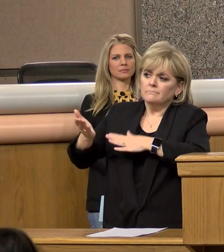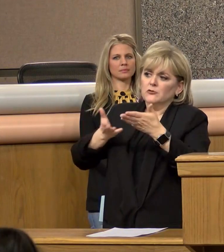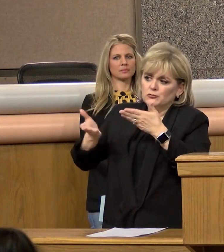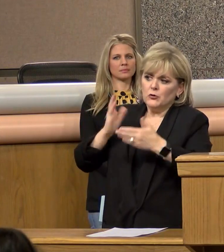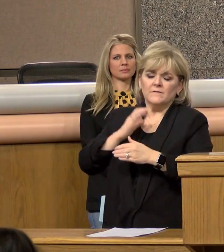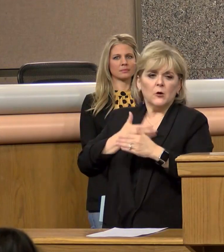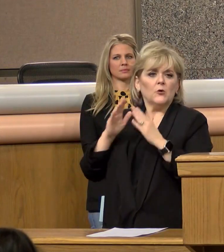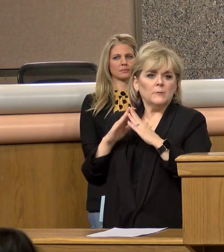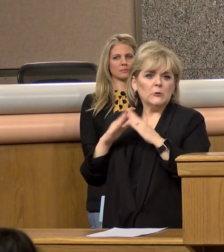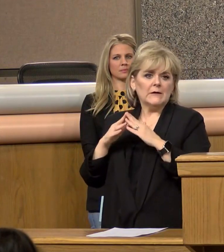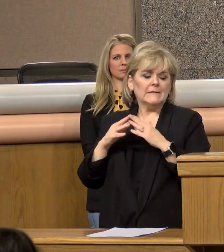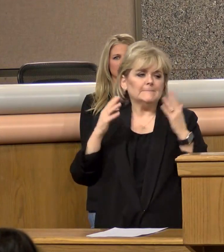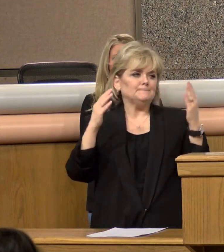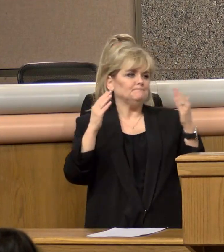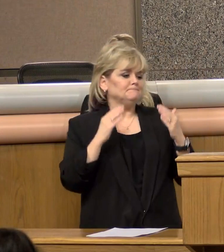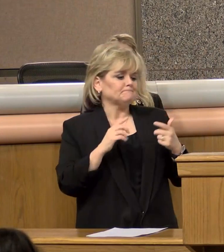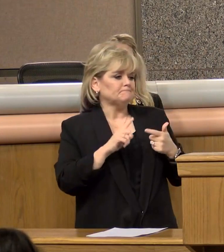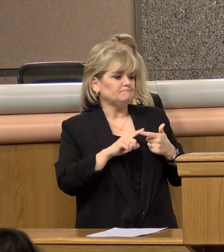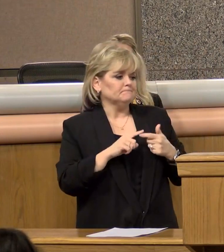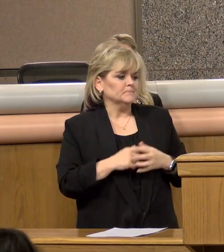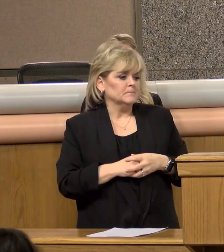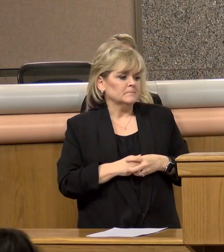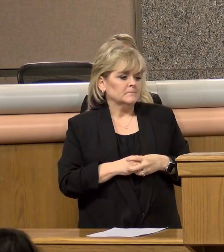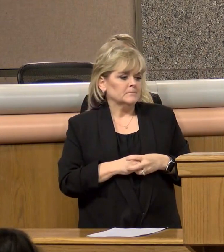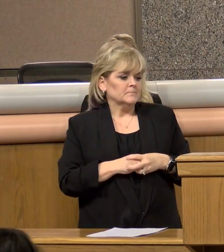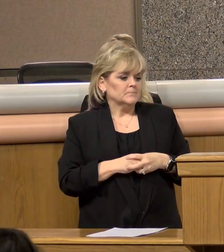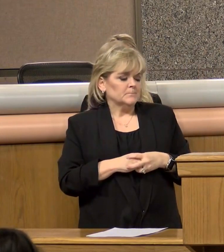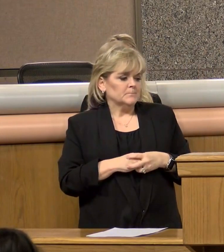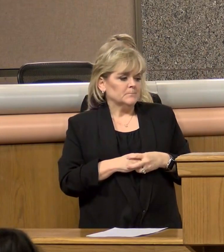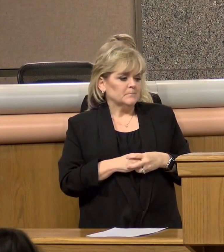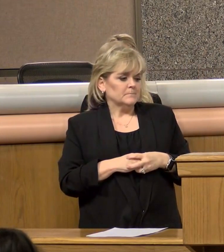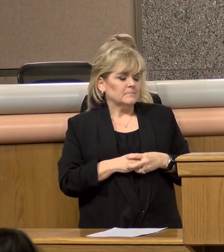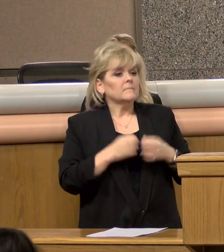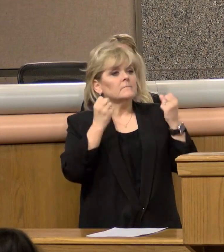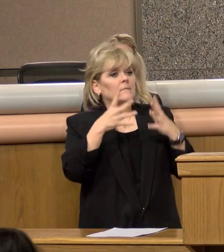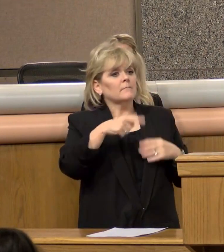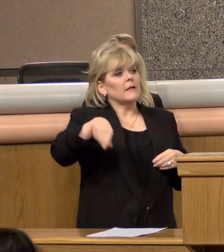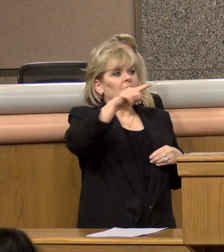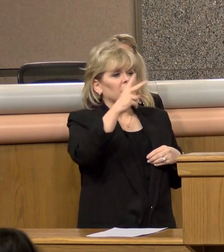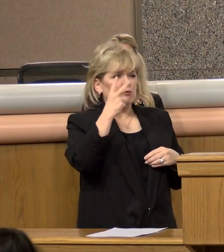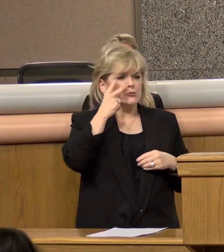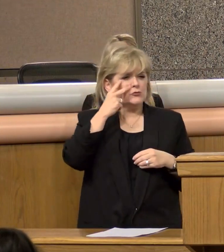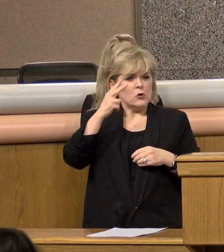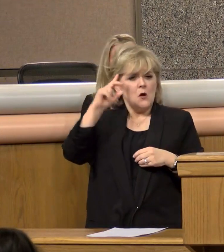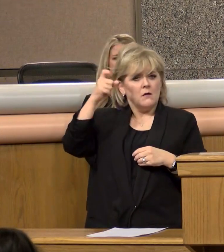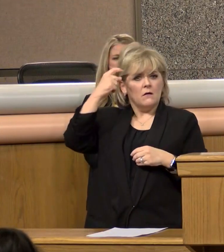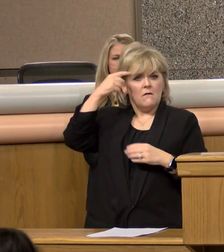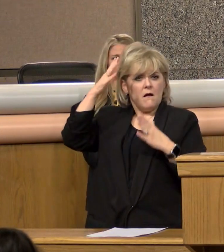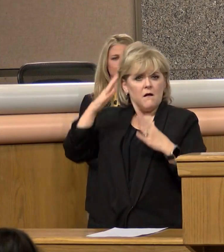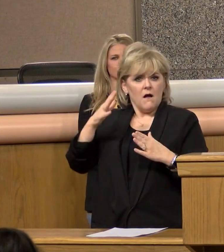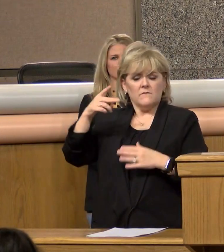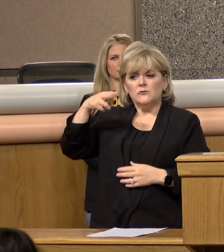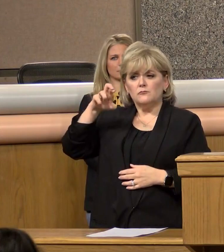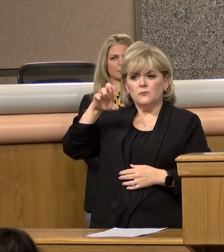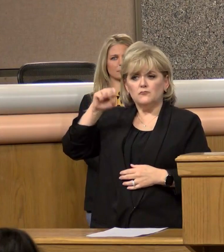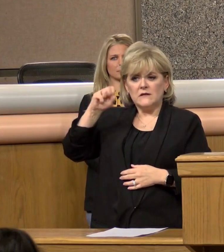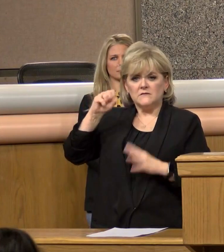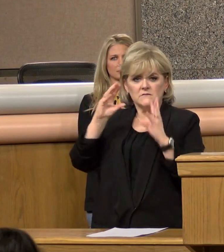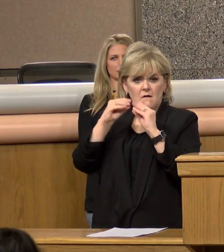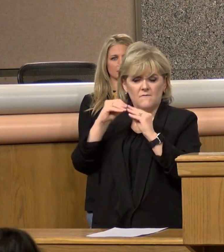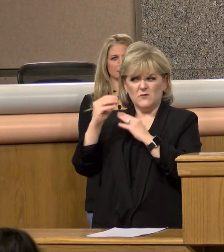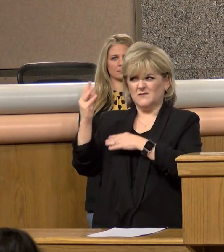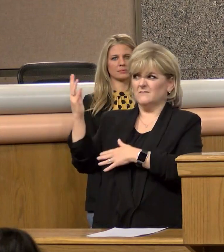Second topic is uh I've had a number you I think uh many of you may have seen the governor's press conference earlier today and